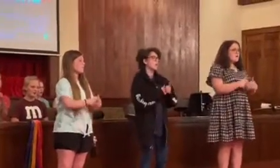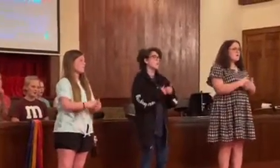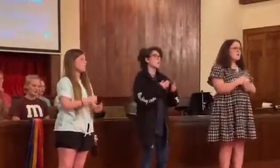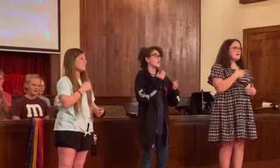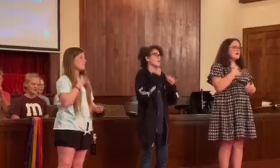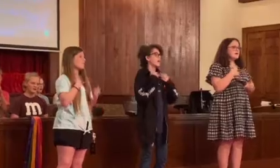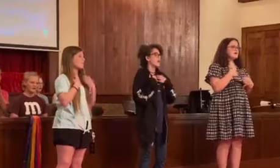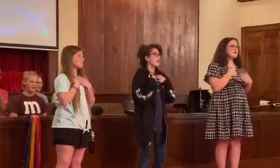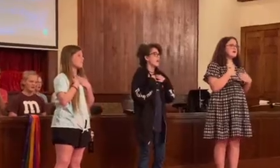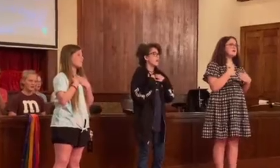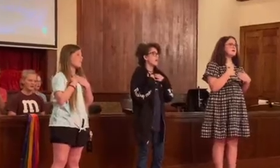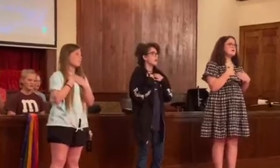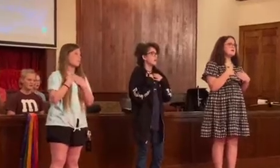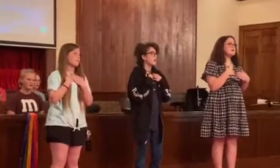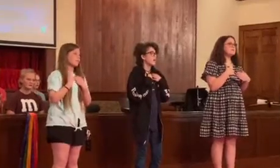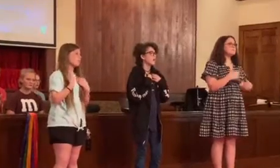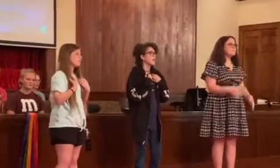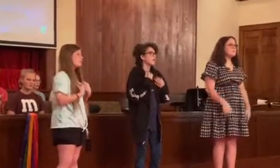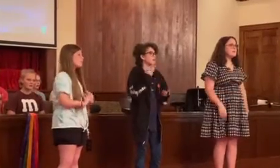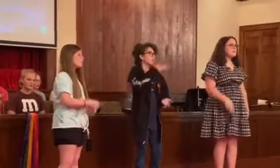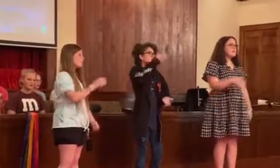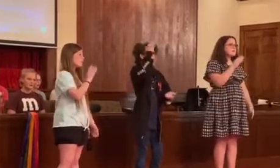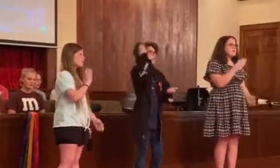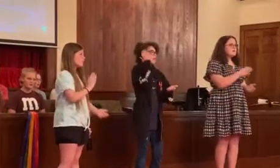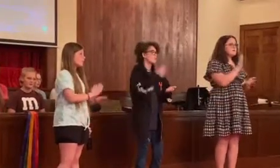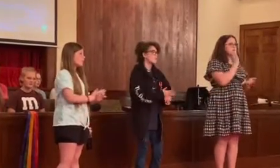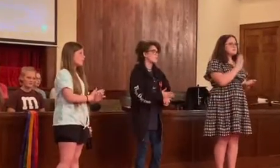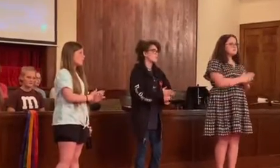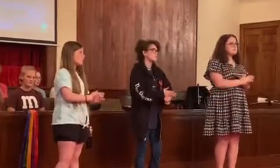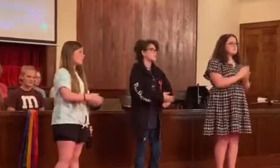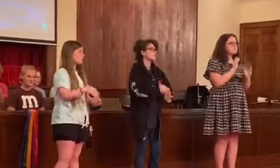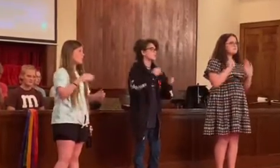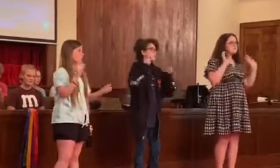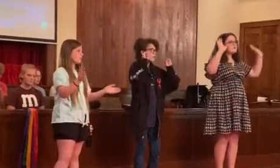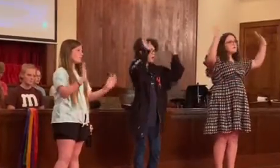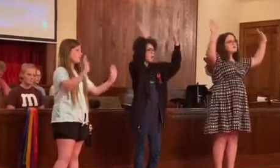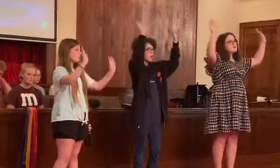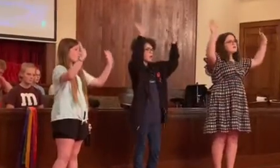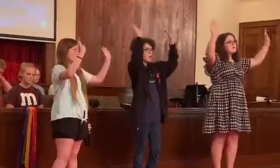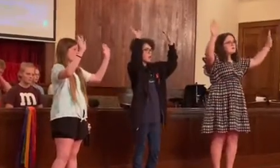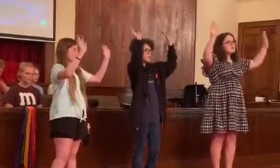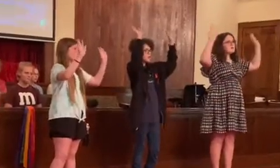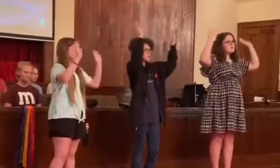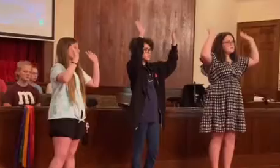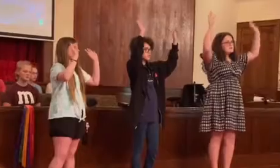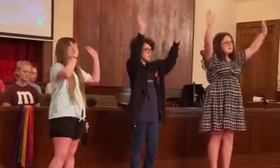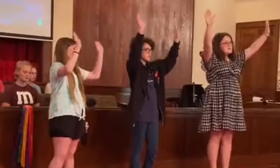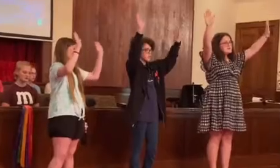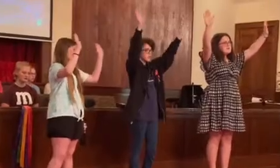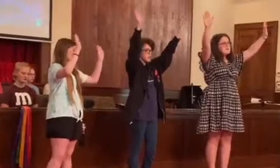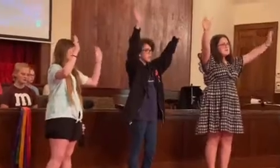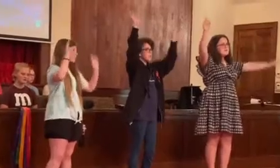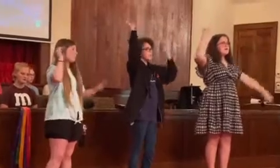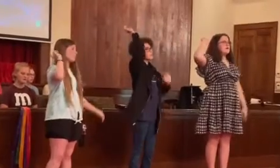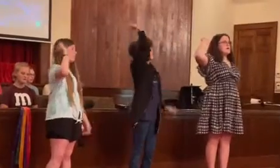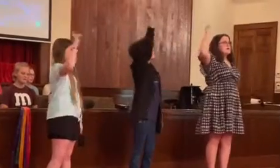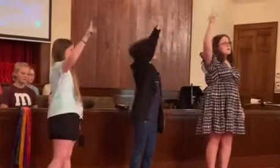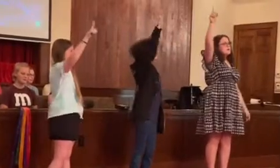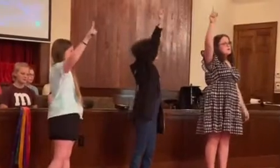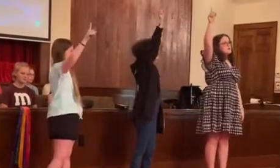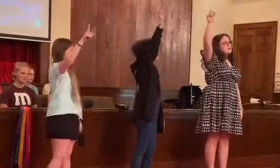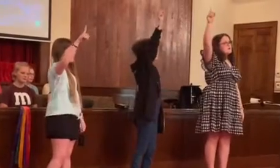all that I am Let us see the world change